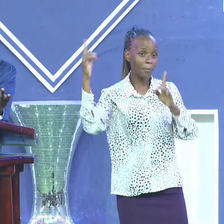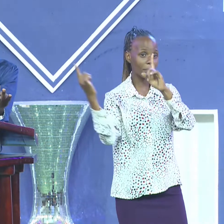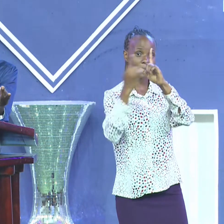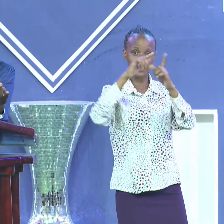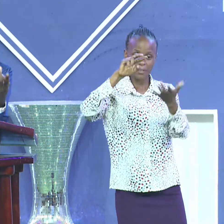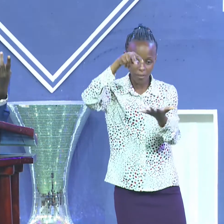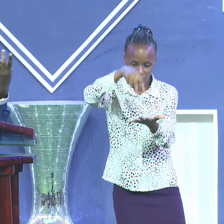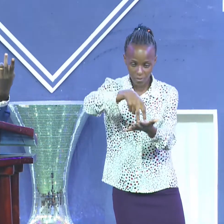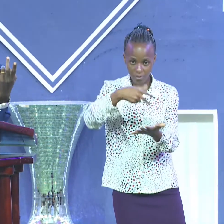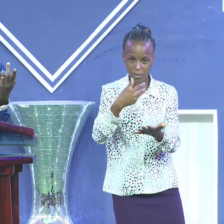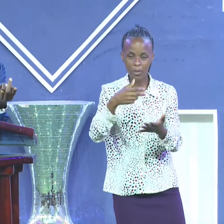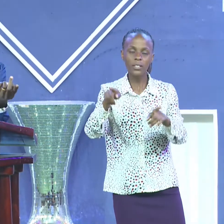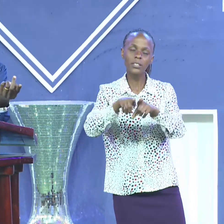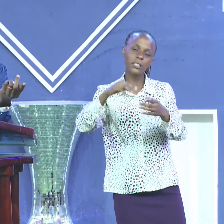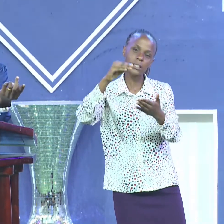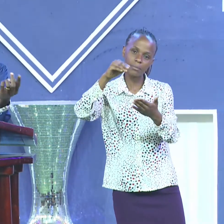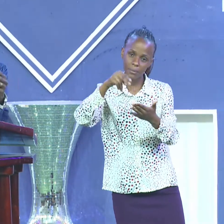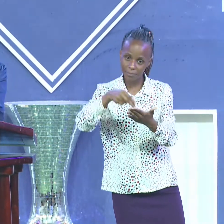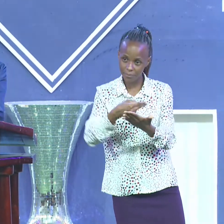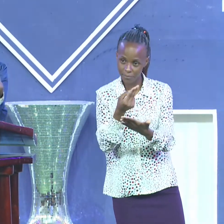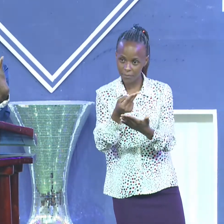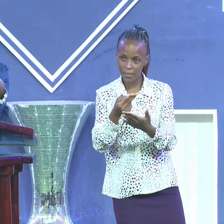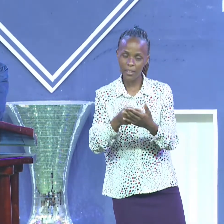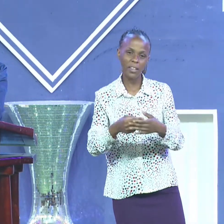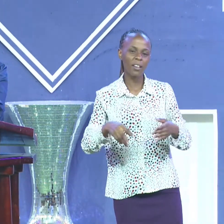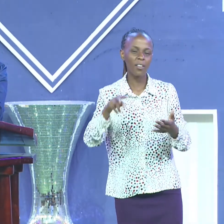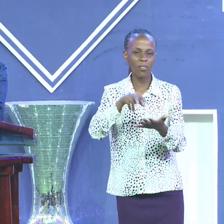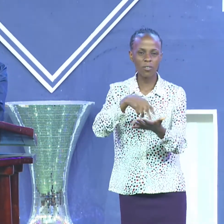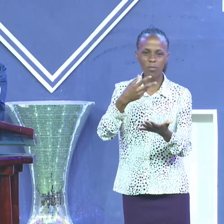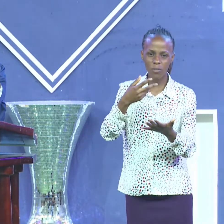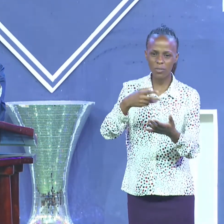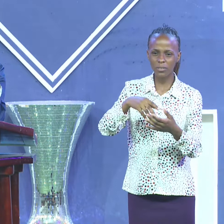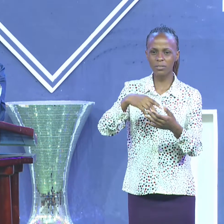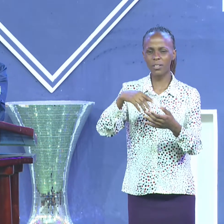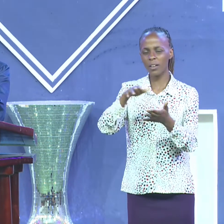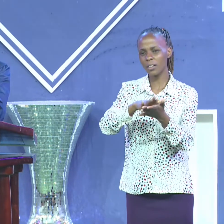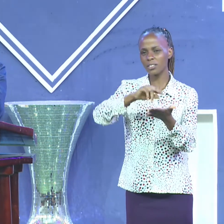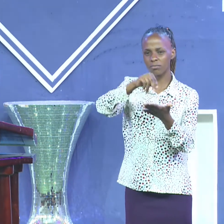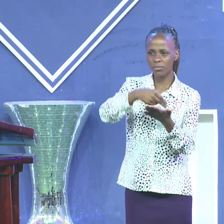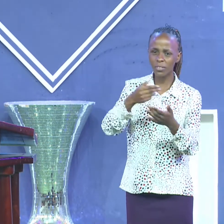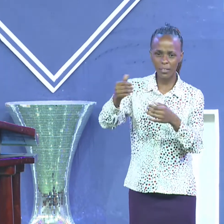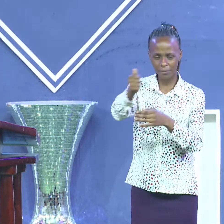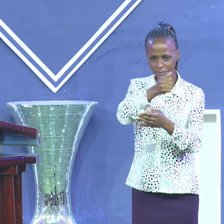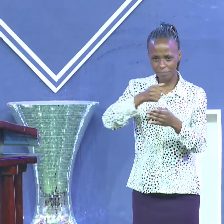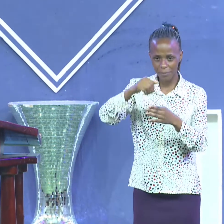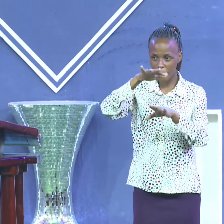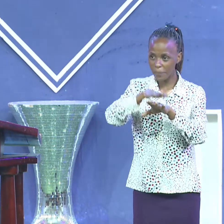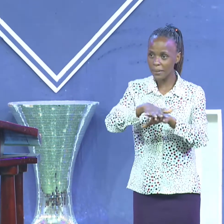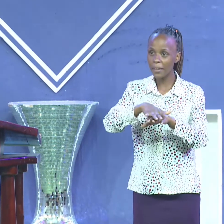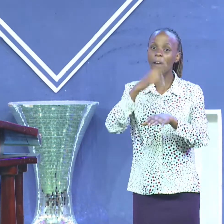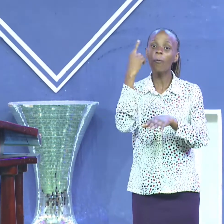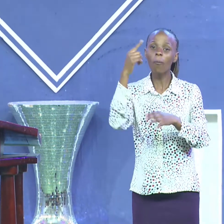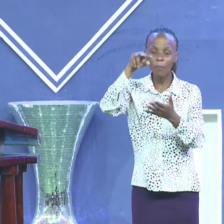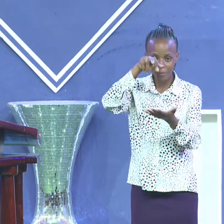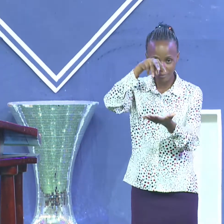found a fork and a spoon. the forks and spoons. Nga fork edge, one